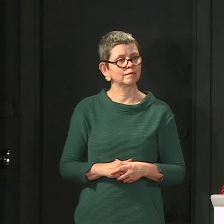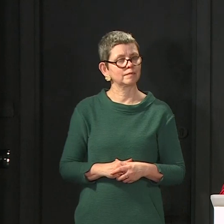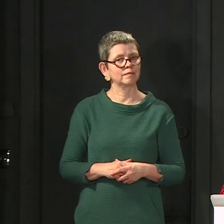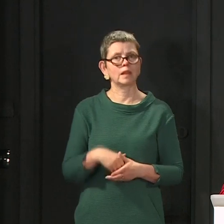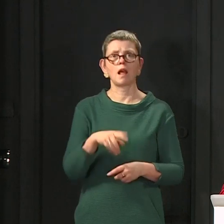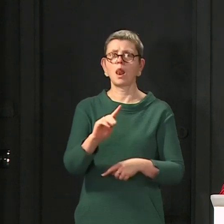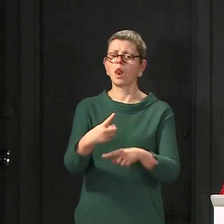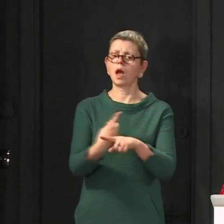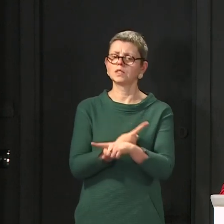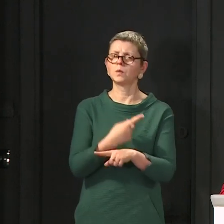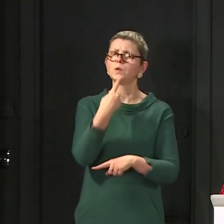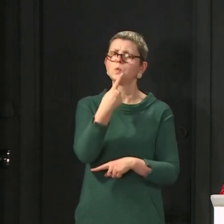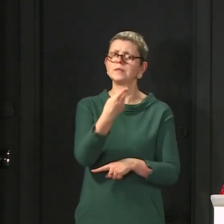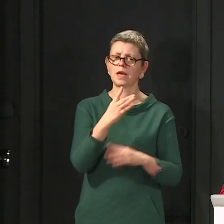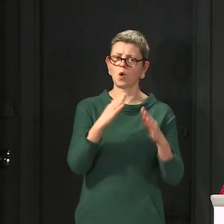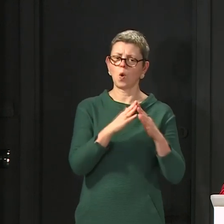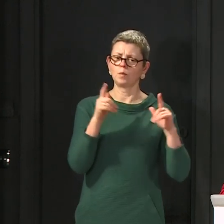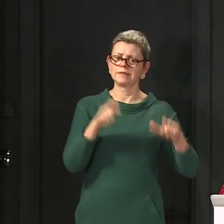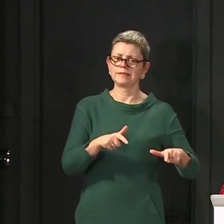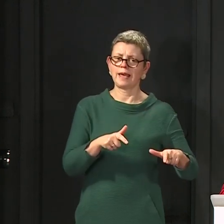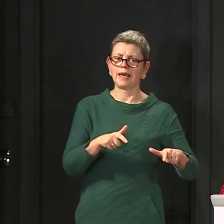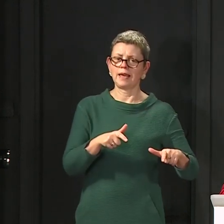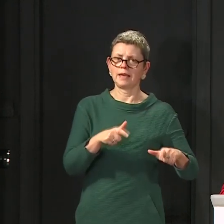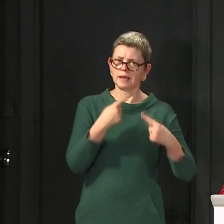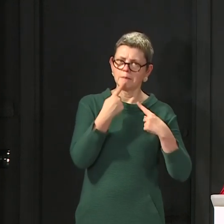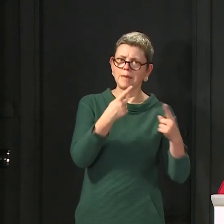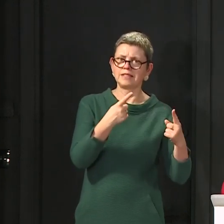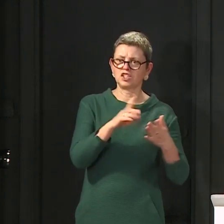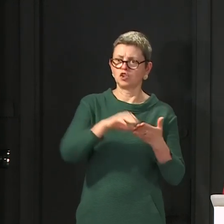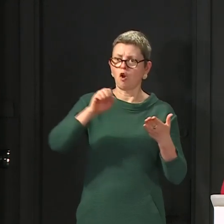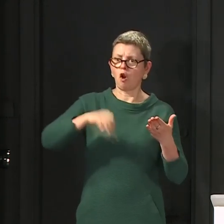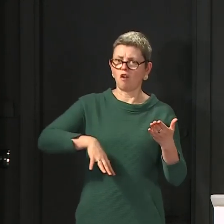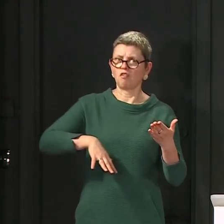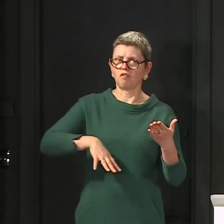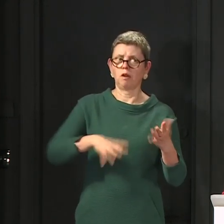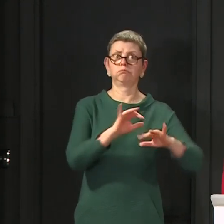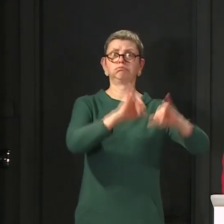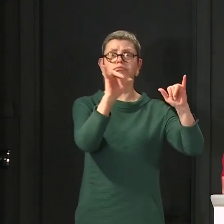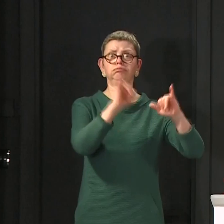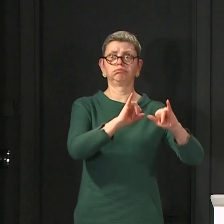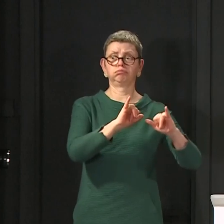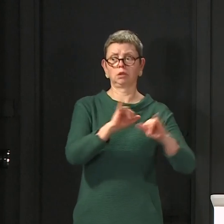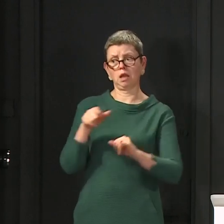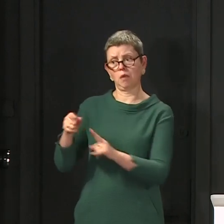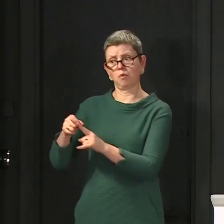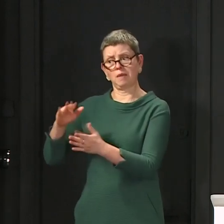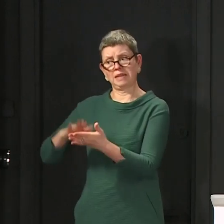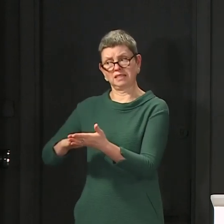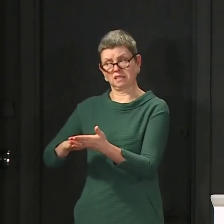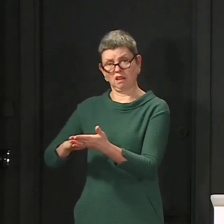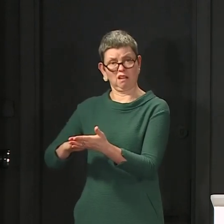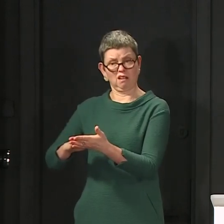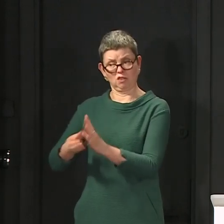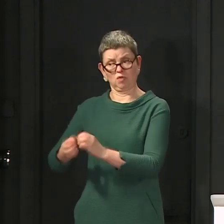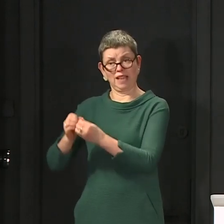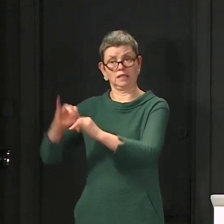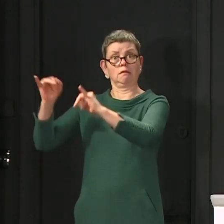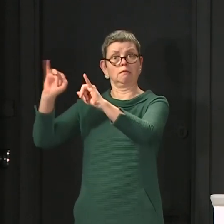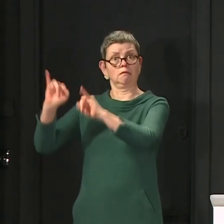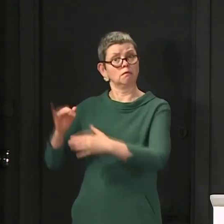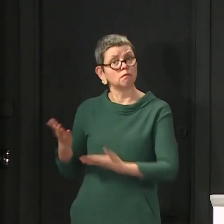be potentially catastrophic. Is the Prime Minister courting catastrophe? Look, the evidence, I am